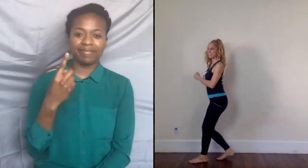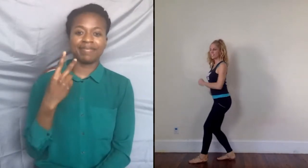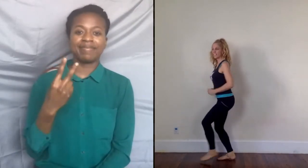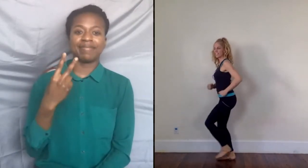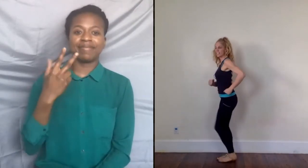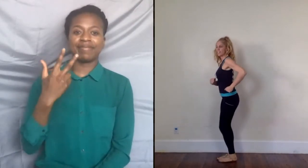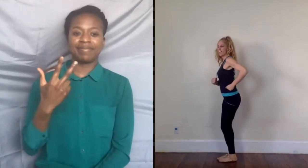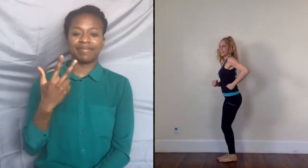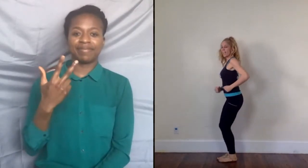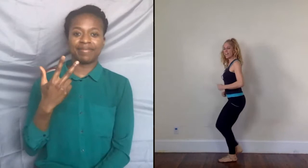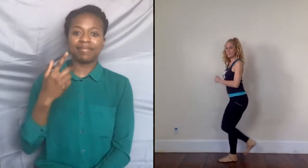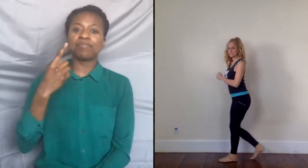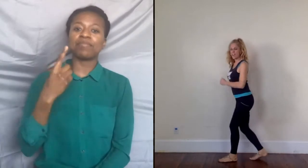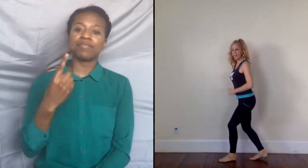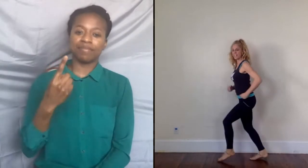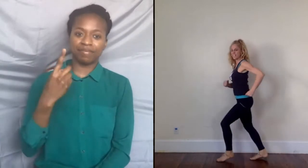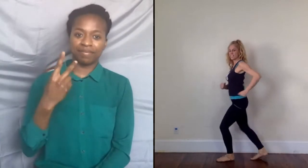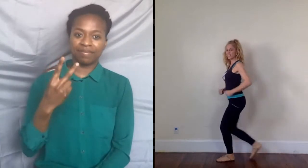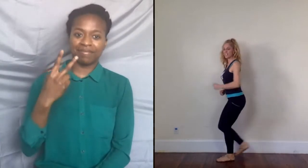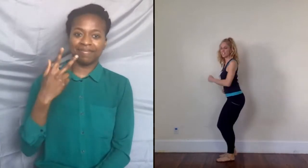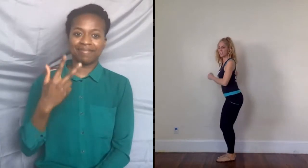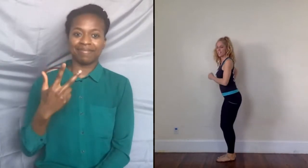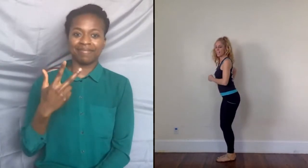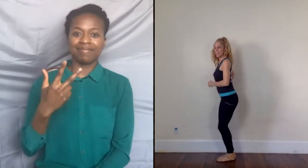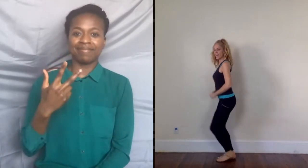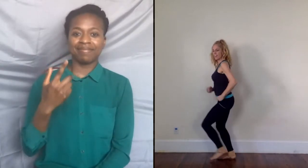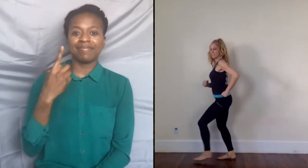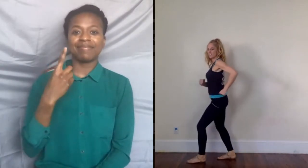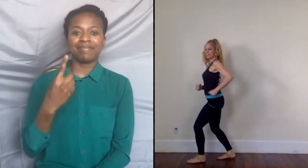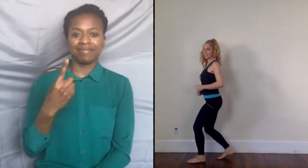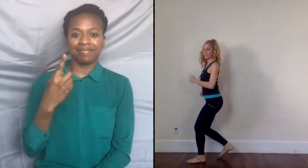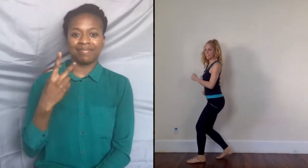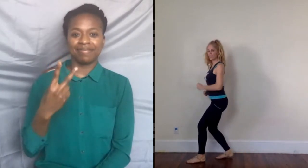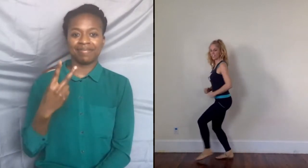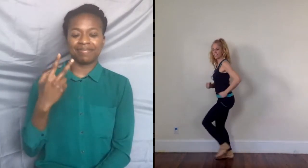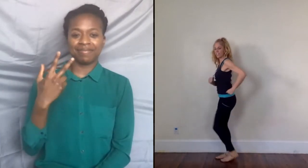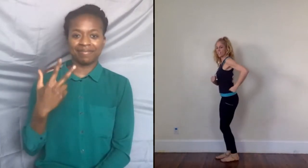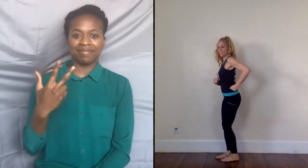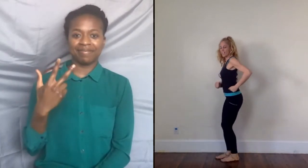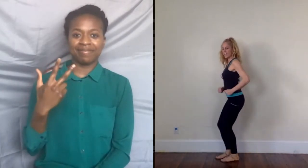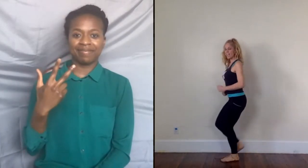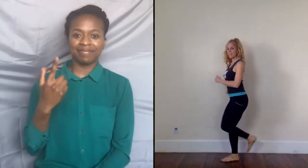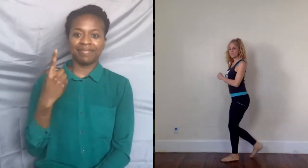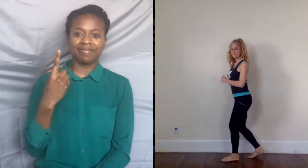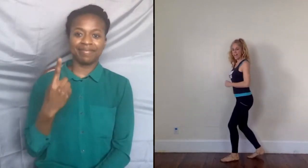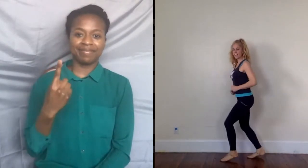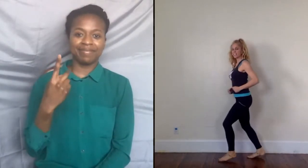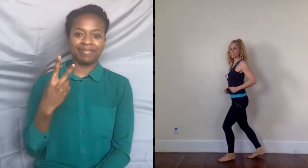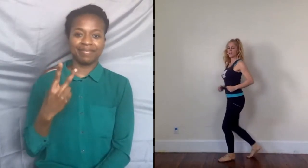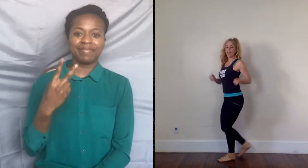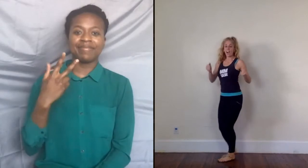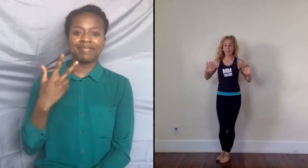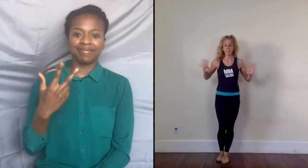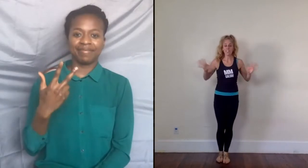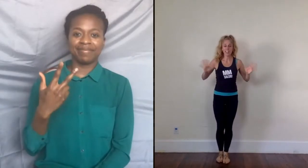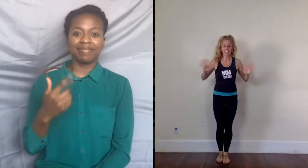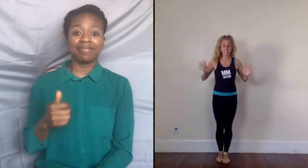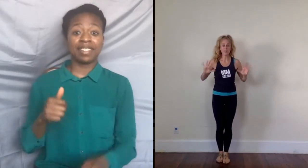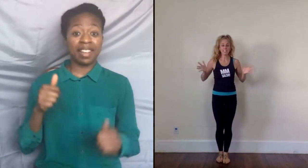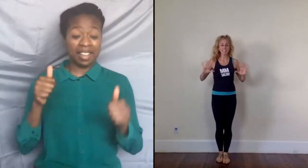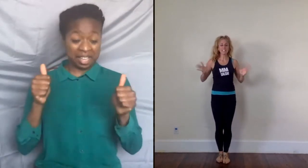front. And back. And front. And back.